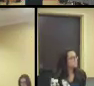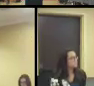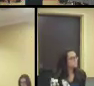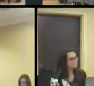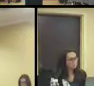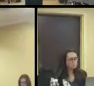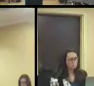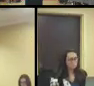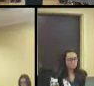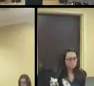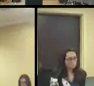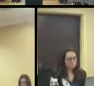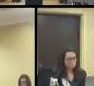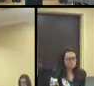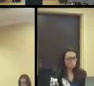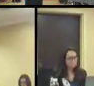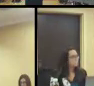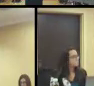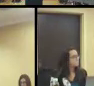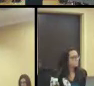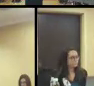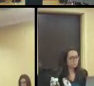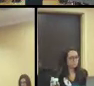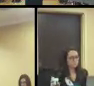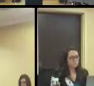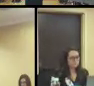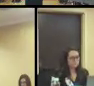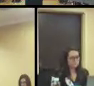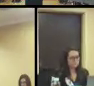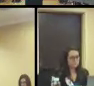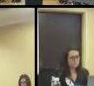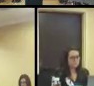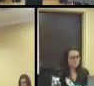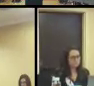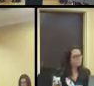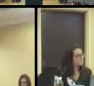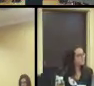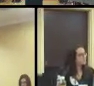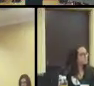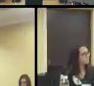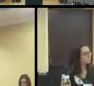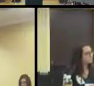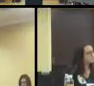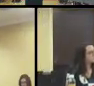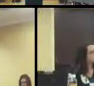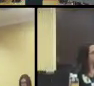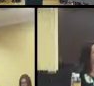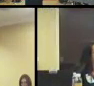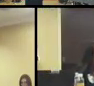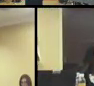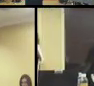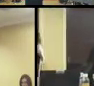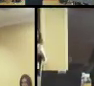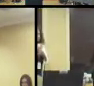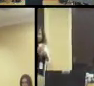were putting up on the Zoom, that they reflected on that story of the veteran who was fearful of law enforcement, but then discovered